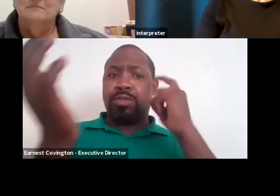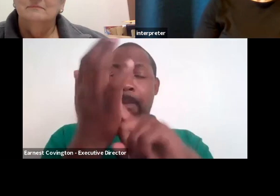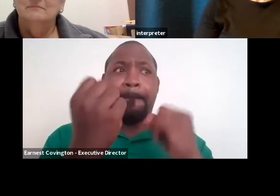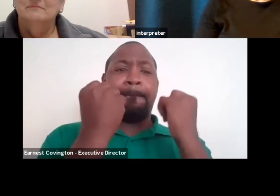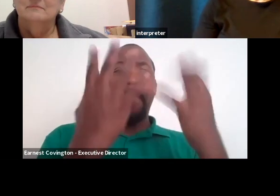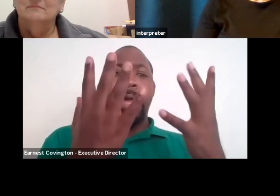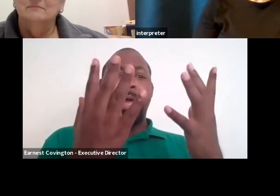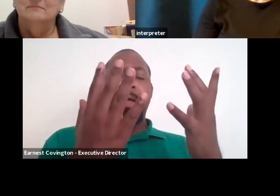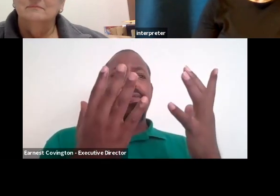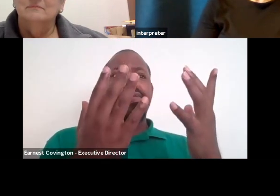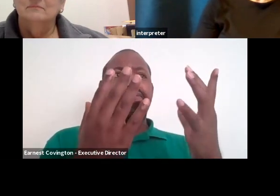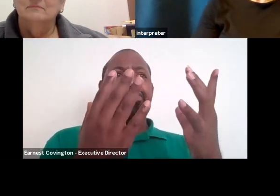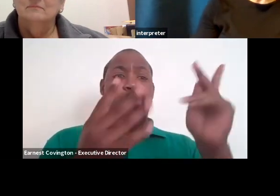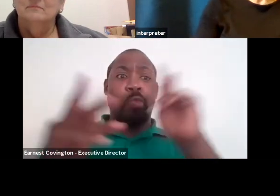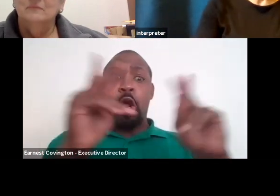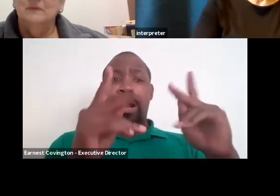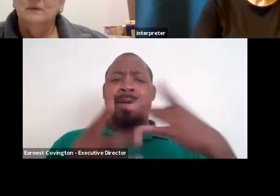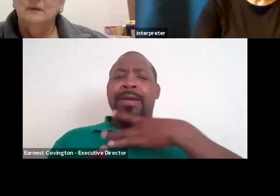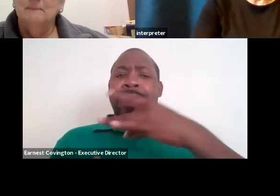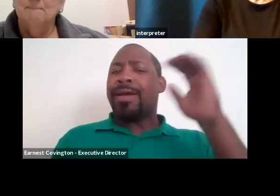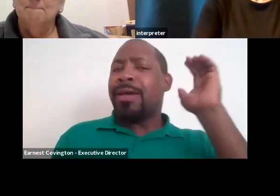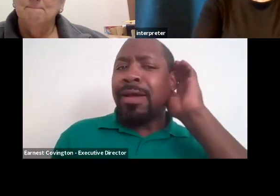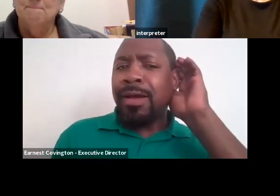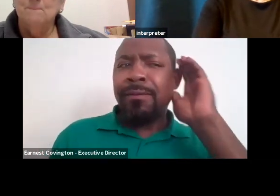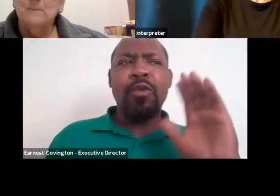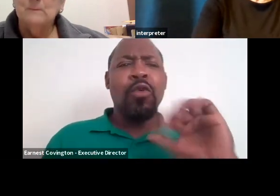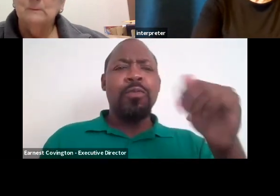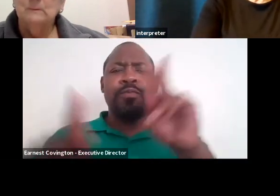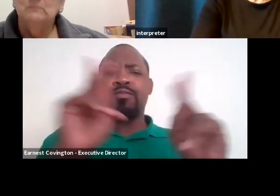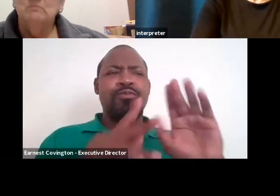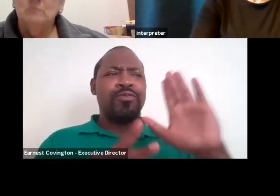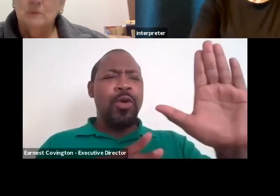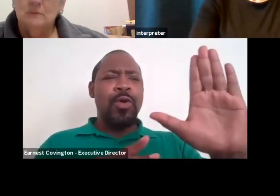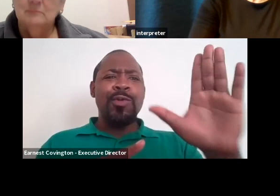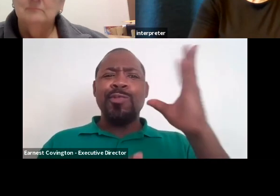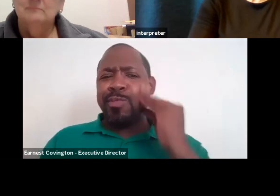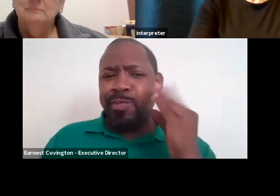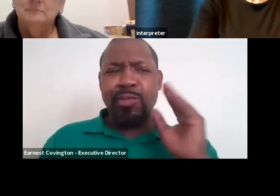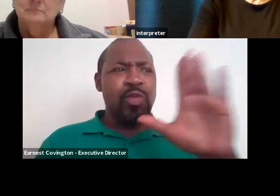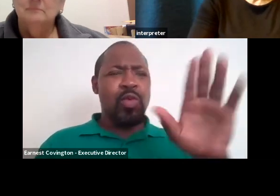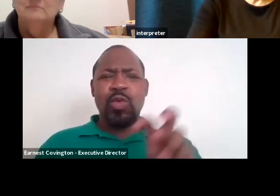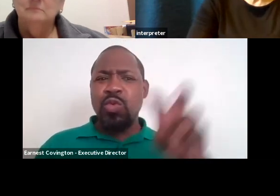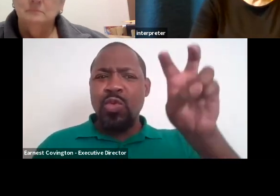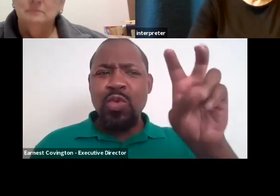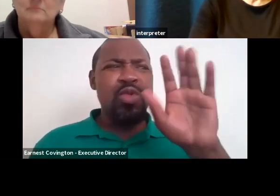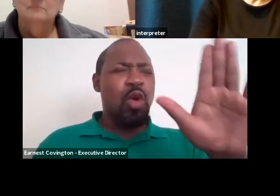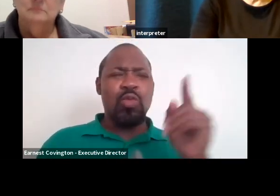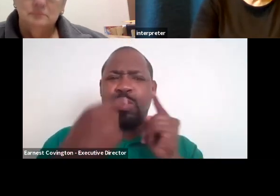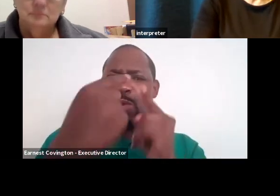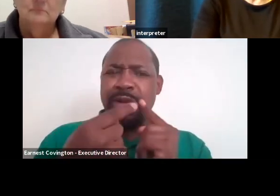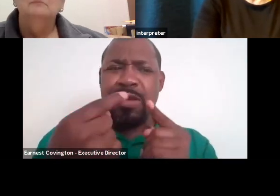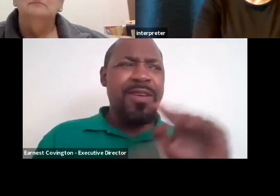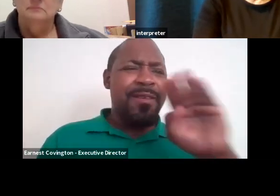Yeah, I think that's a great suggestion because I've recognized that a lot of people like to listen to other people,